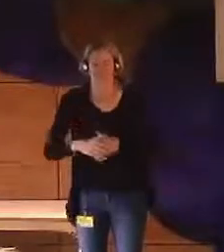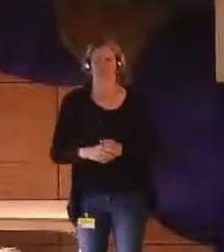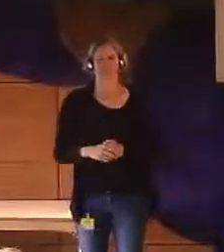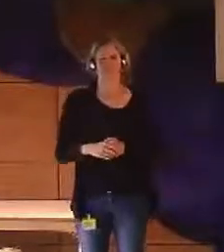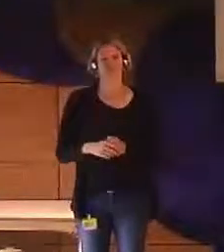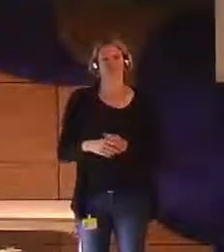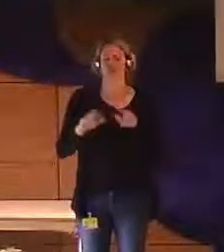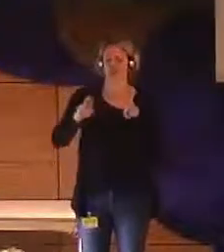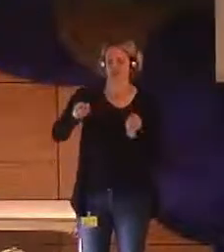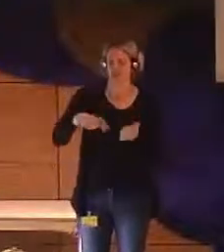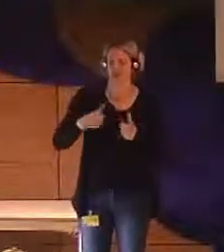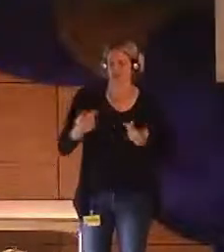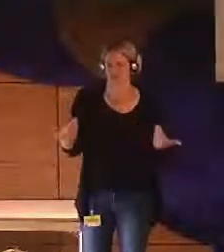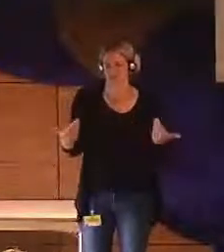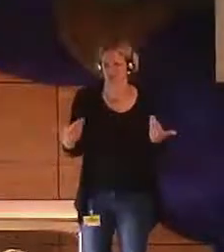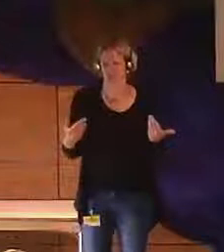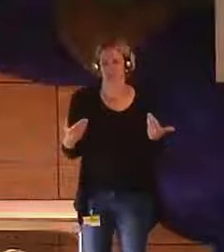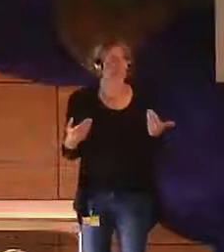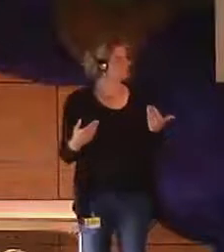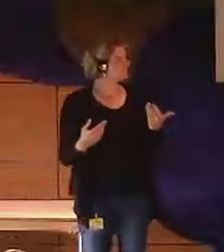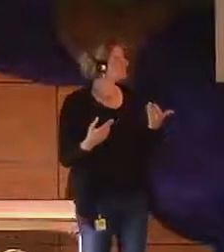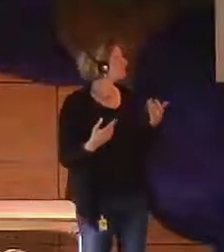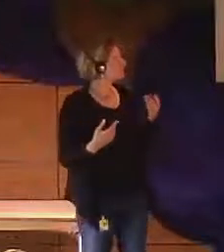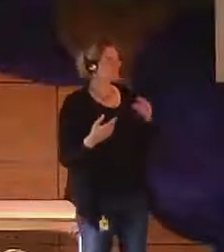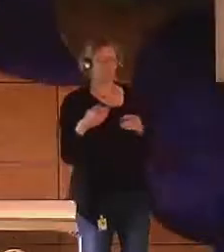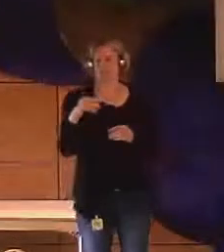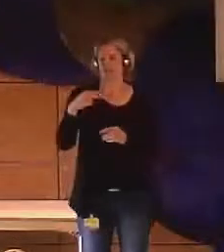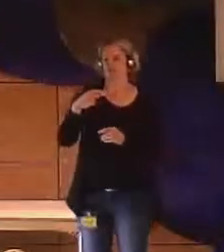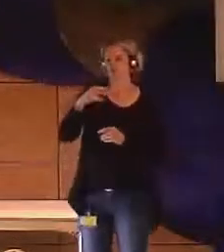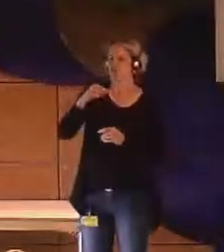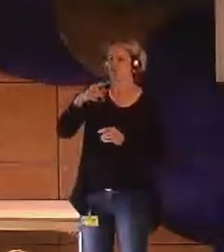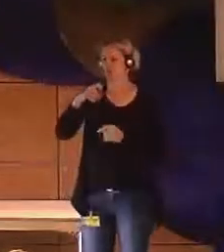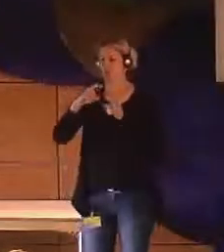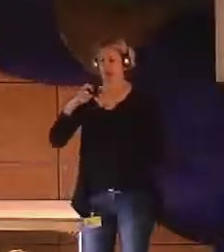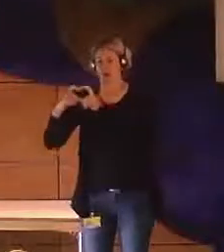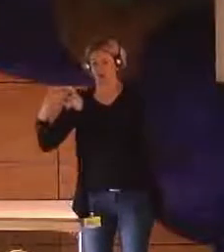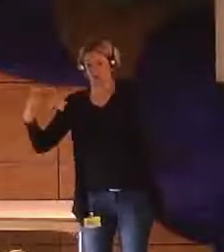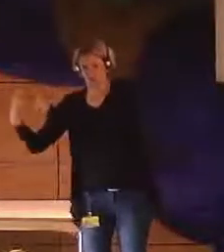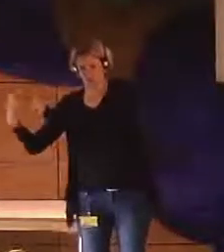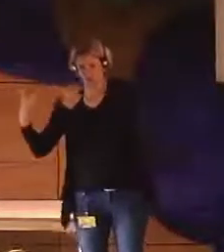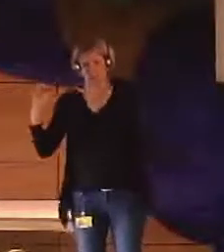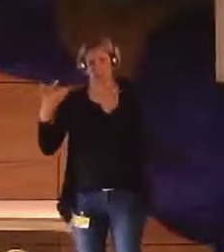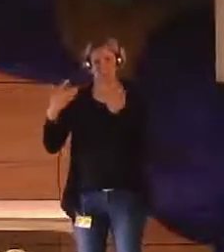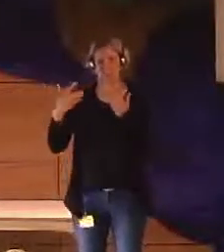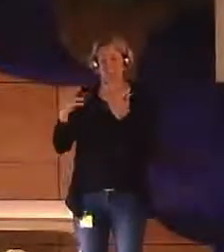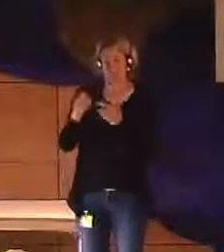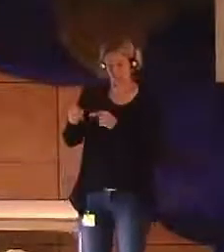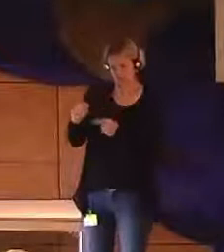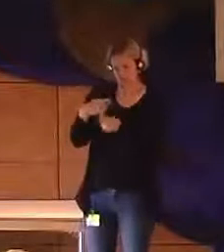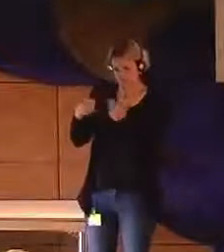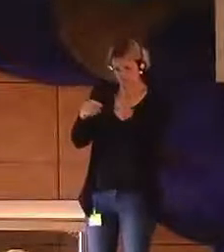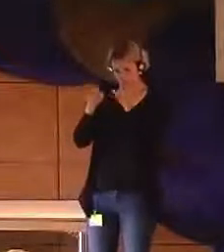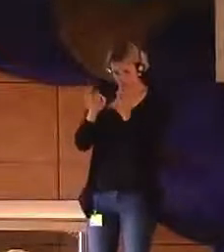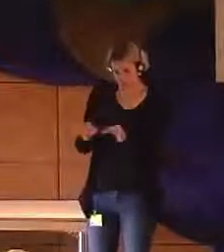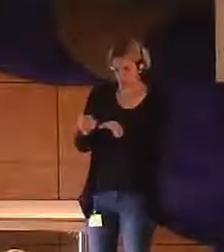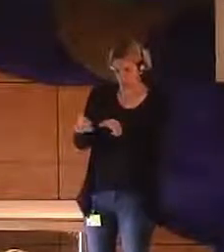hypogonadotropic hypogonadism, which means they have a better response, they're nearly all girls. So the girls have a better response. So in